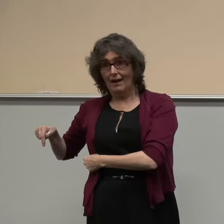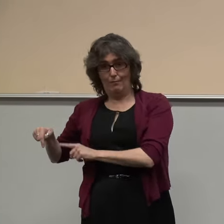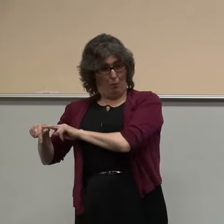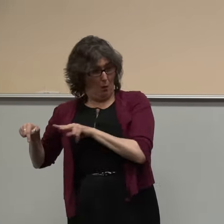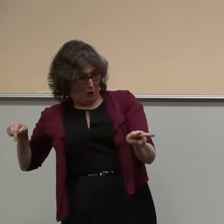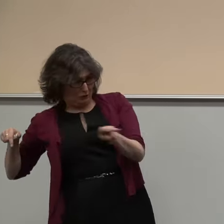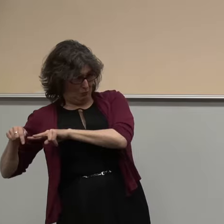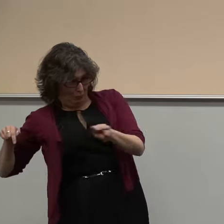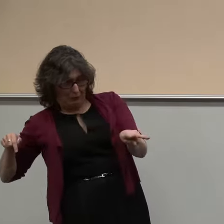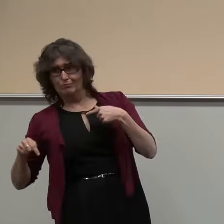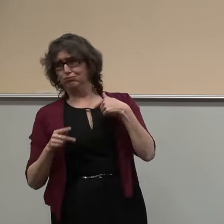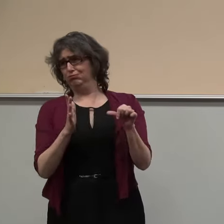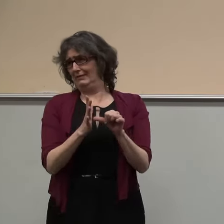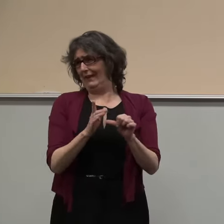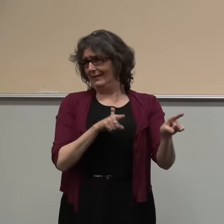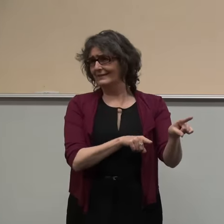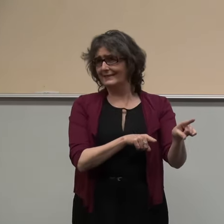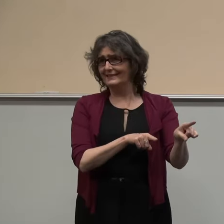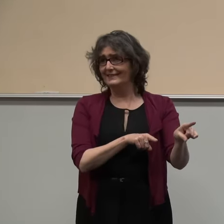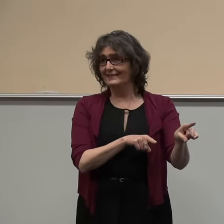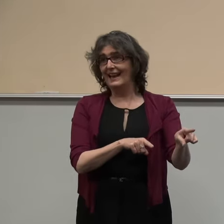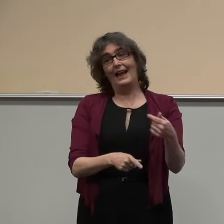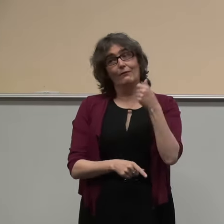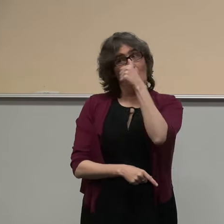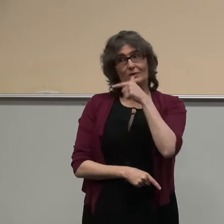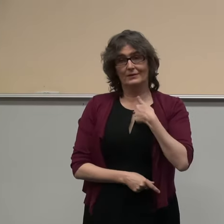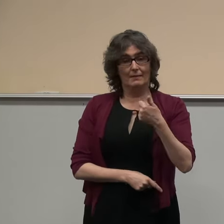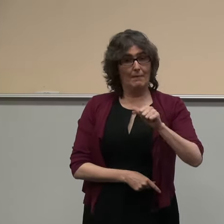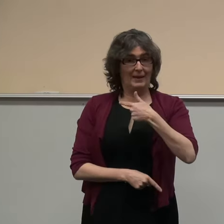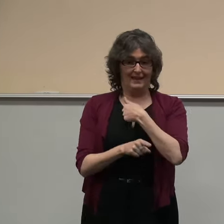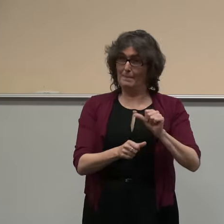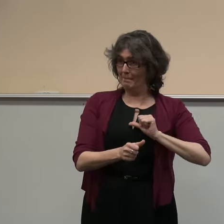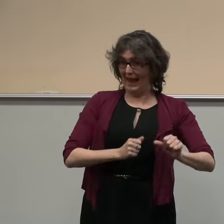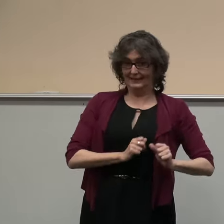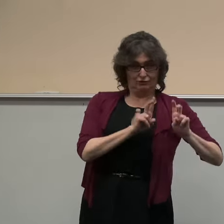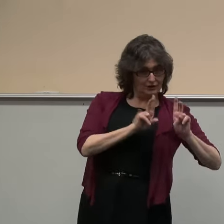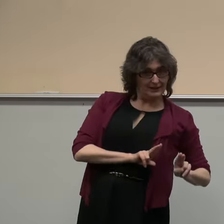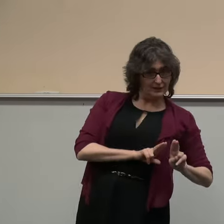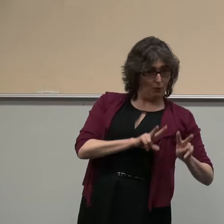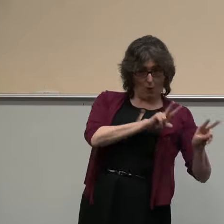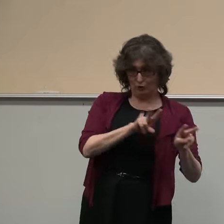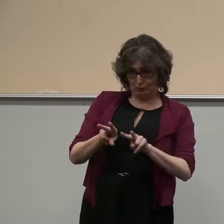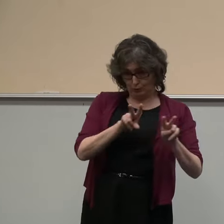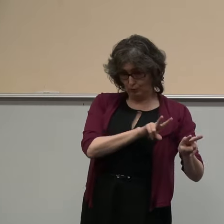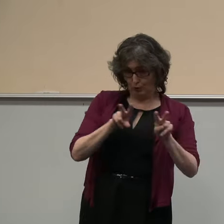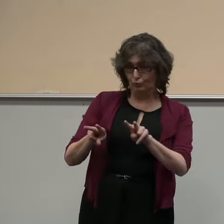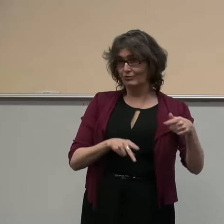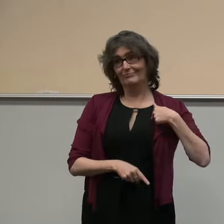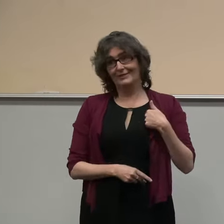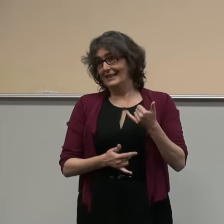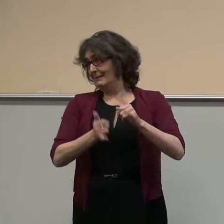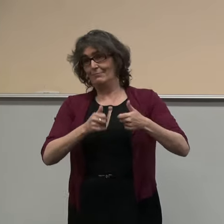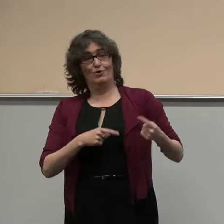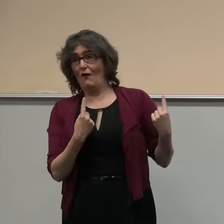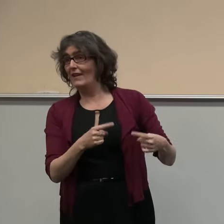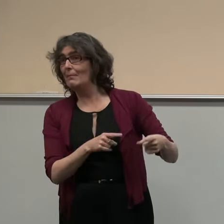stage. So, of course, they may not be available, but also what typically happens is that everybody thinks the interpreter is going to be on one side, and